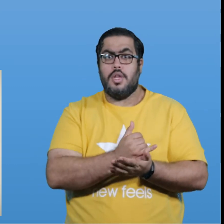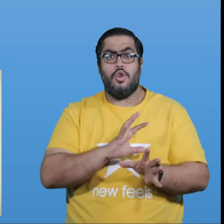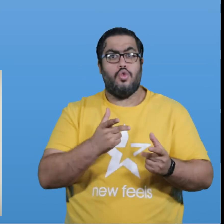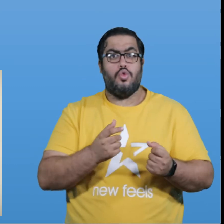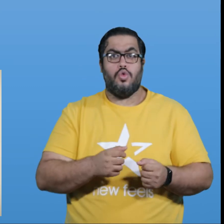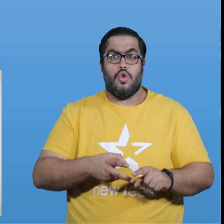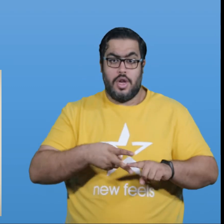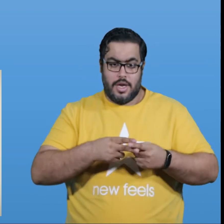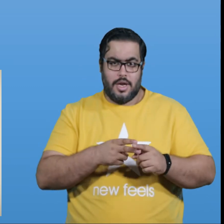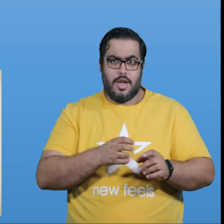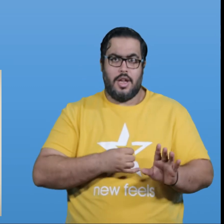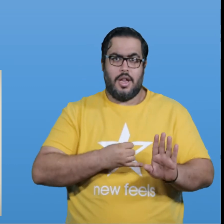to help the poor.